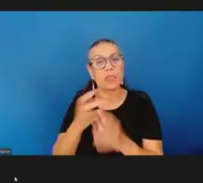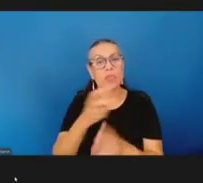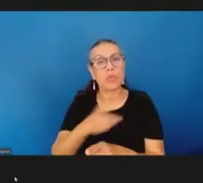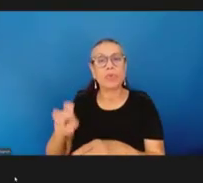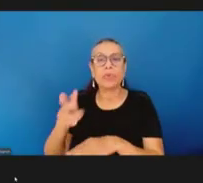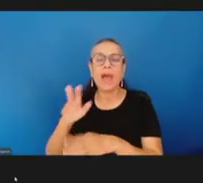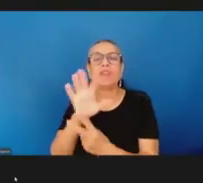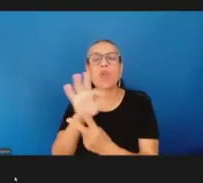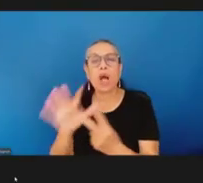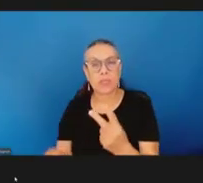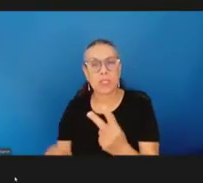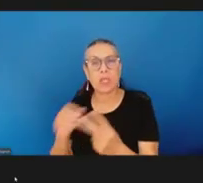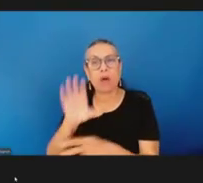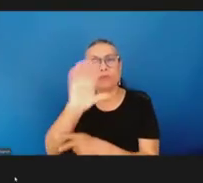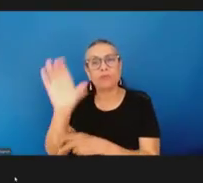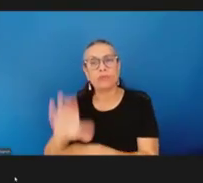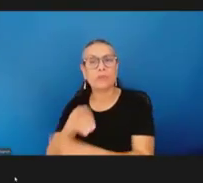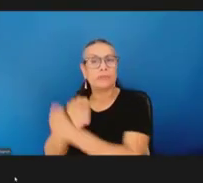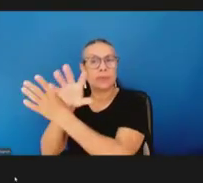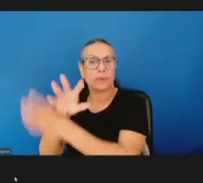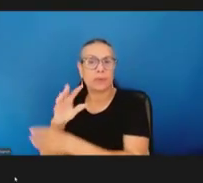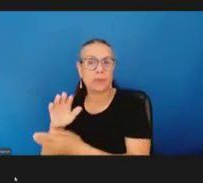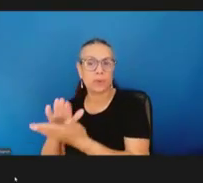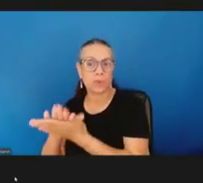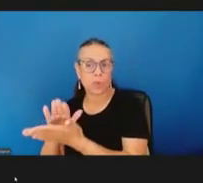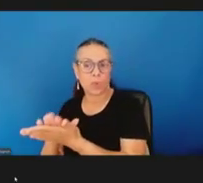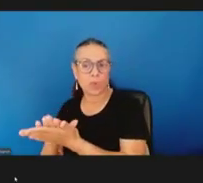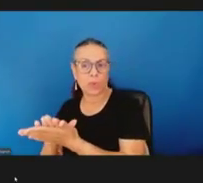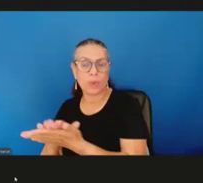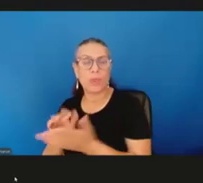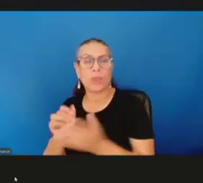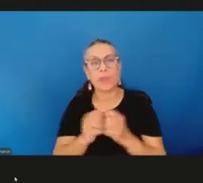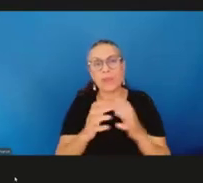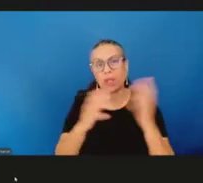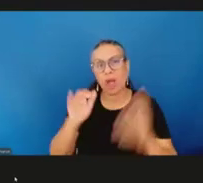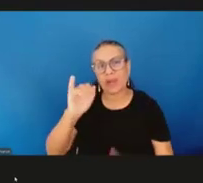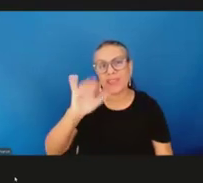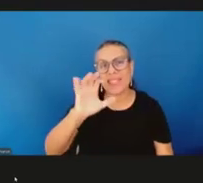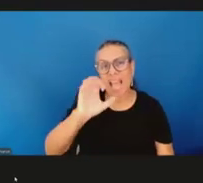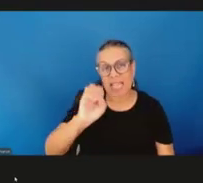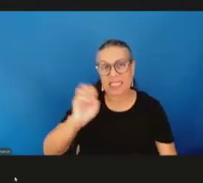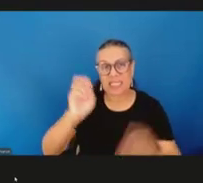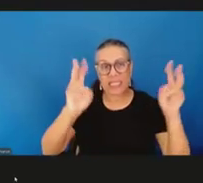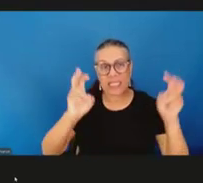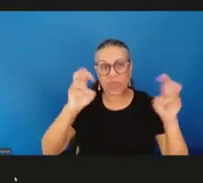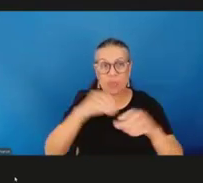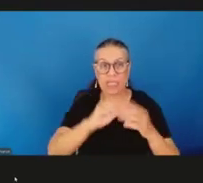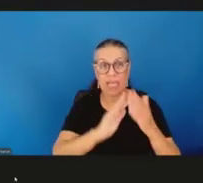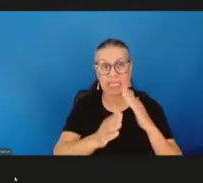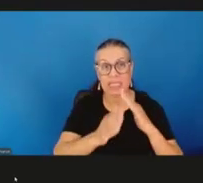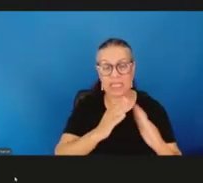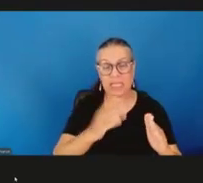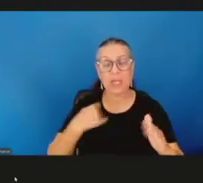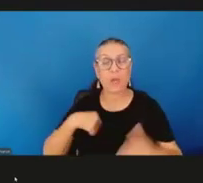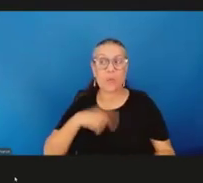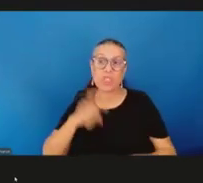options amidst the mass ICE presence in our city and our state during a time that we should be